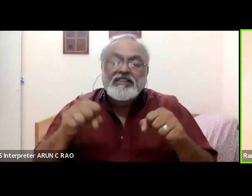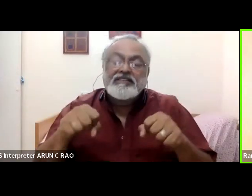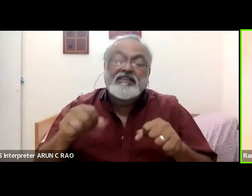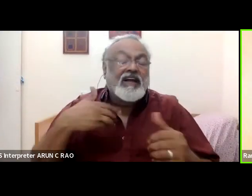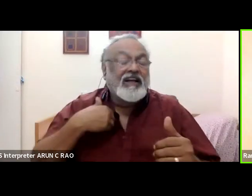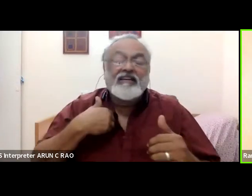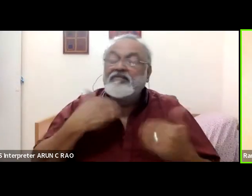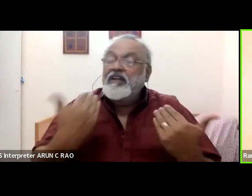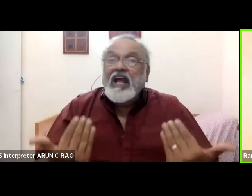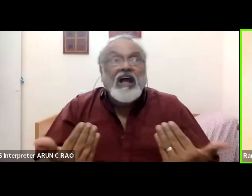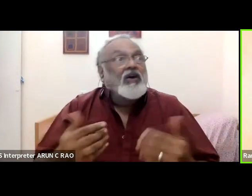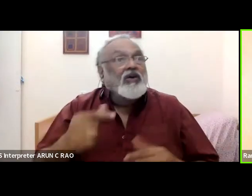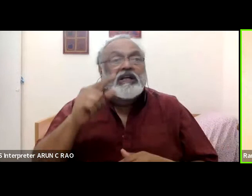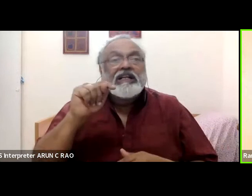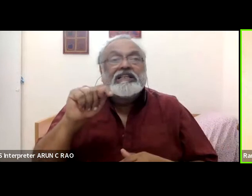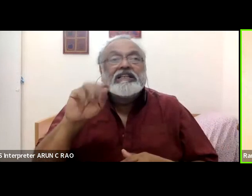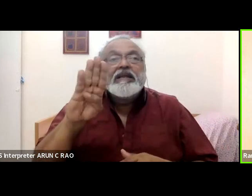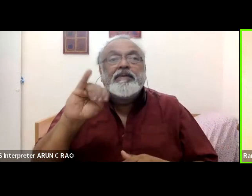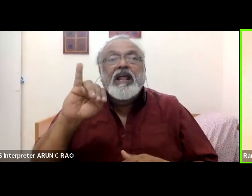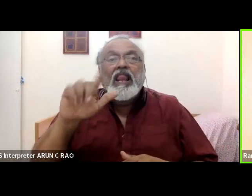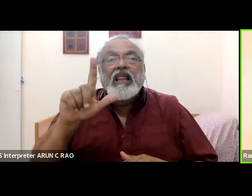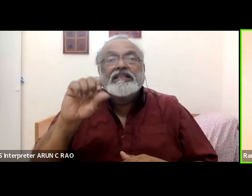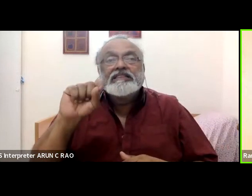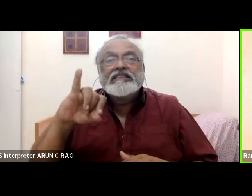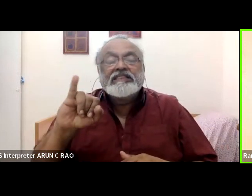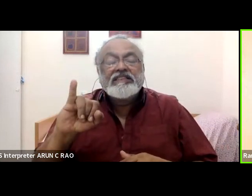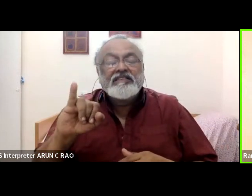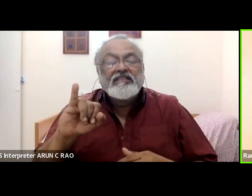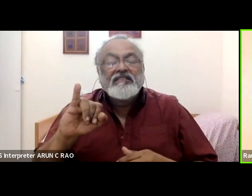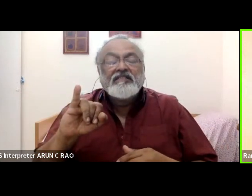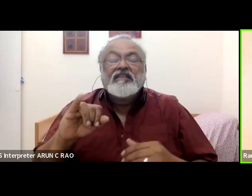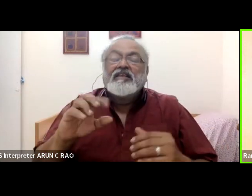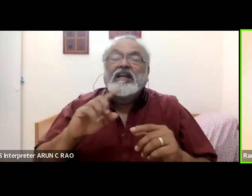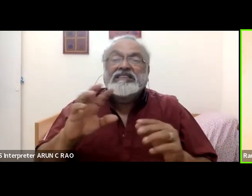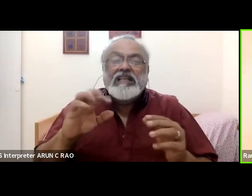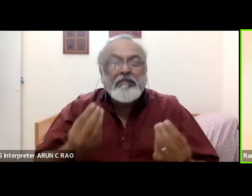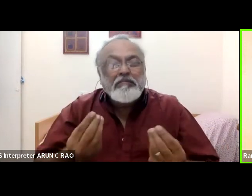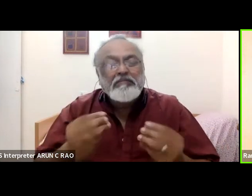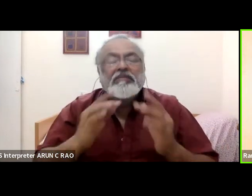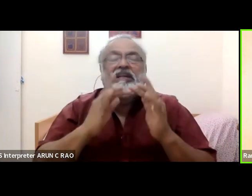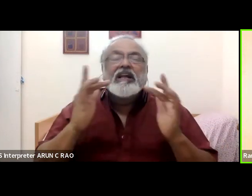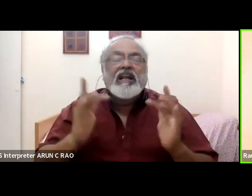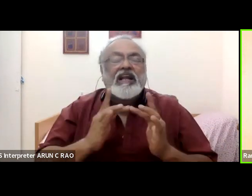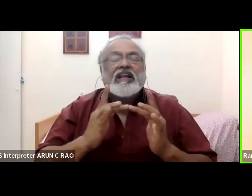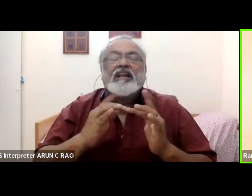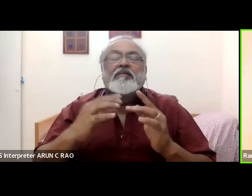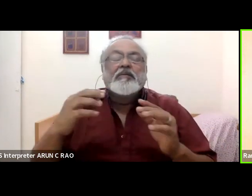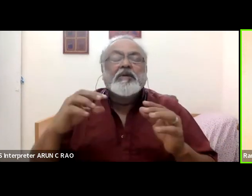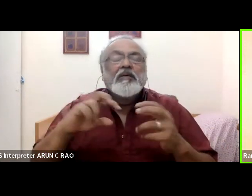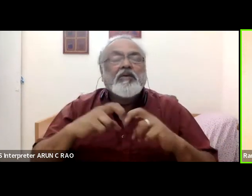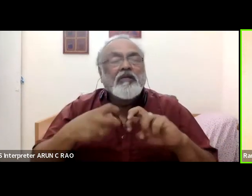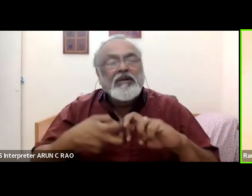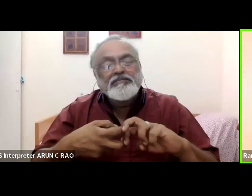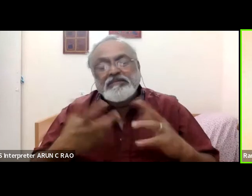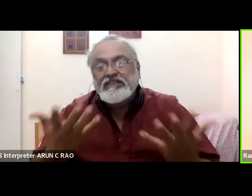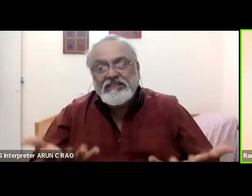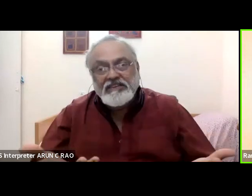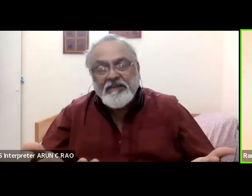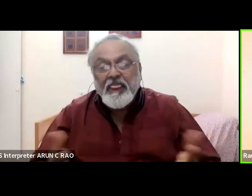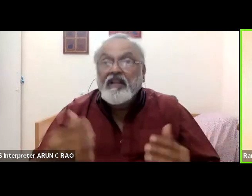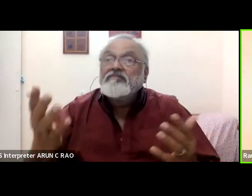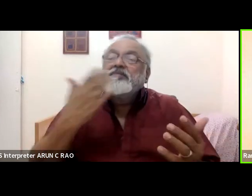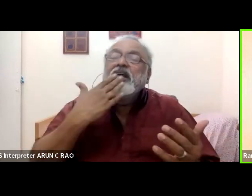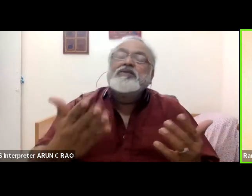we are experiencing some issues with the internet. But thank you for the question and for inviting me to this very interesting